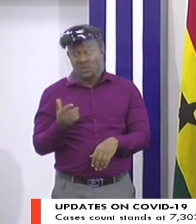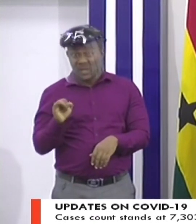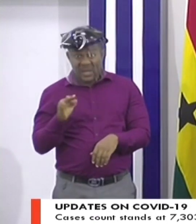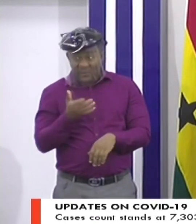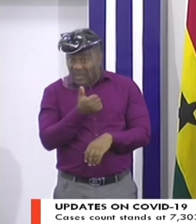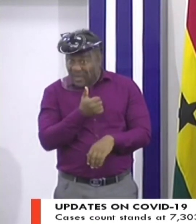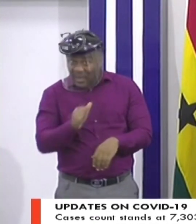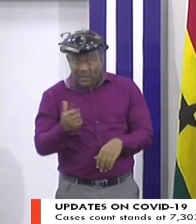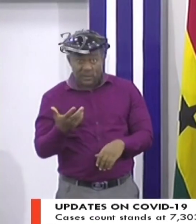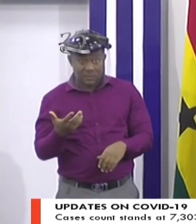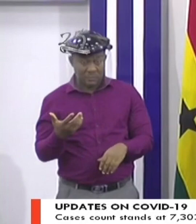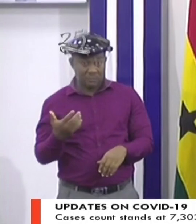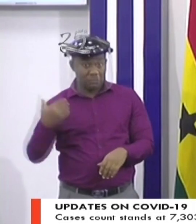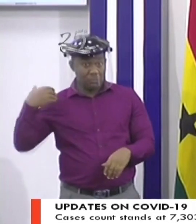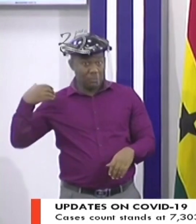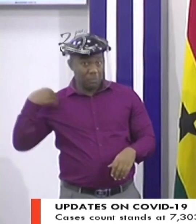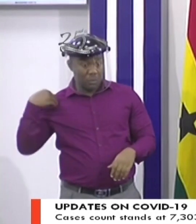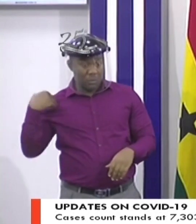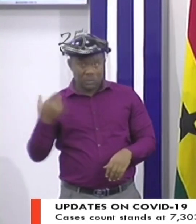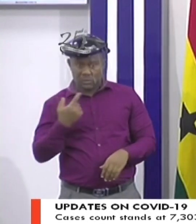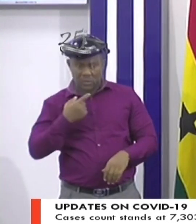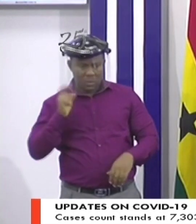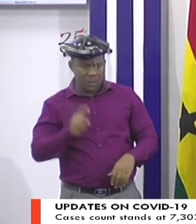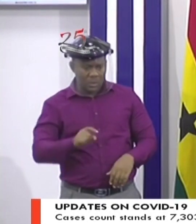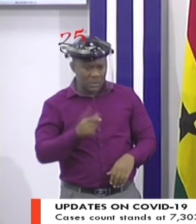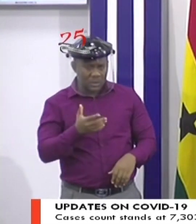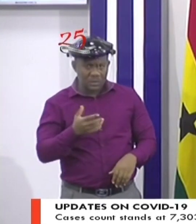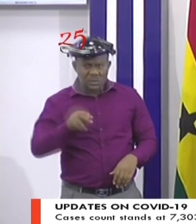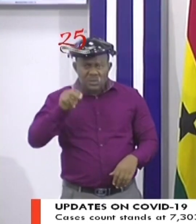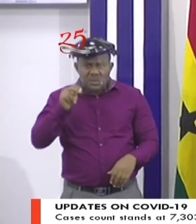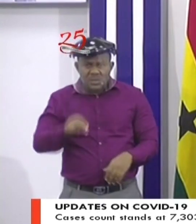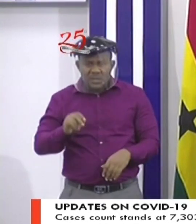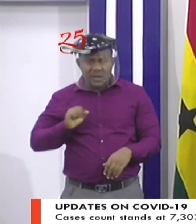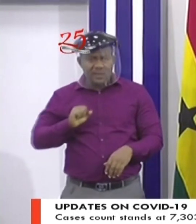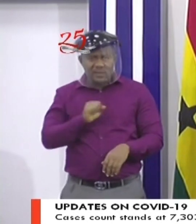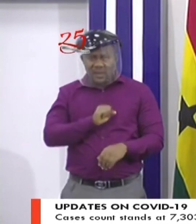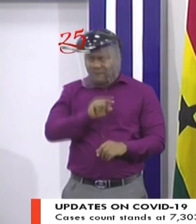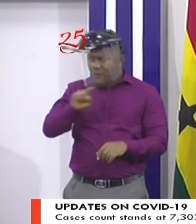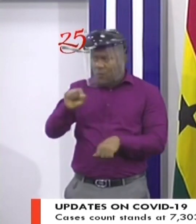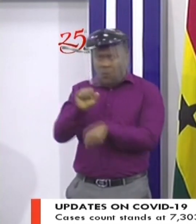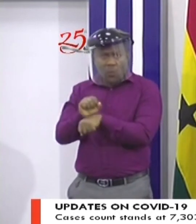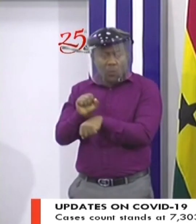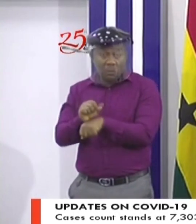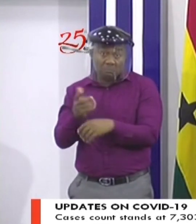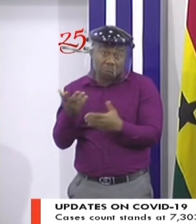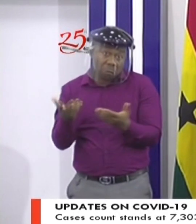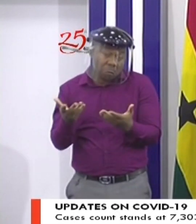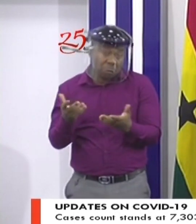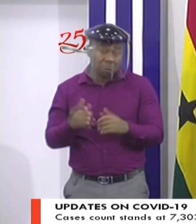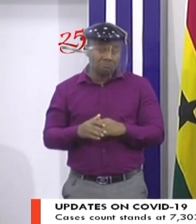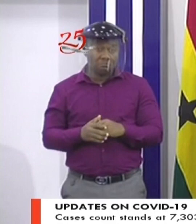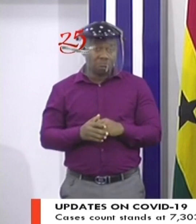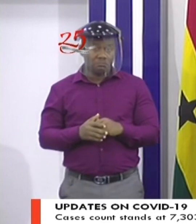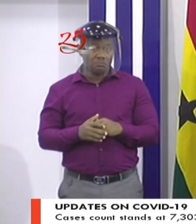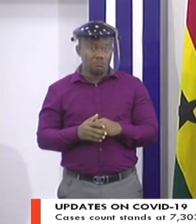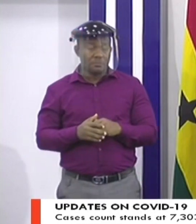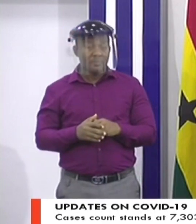employers think for one reason they need their staff to come to work. Well, we've